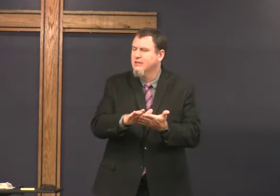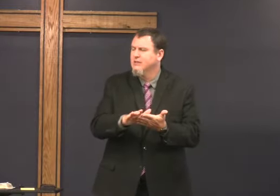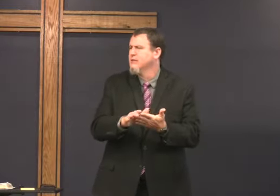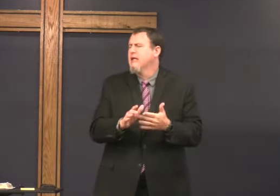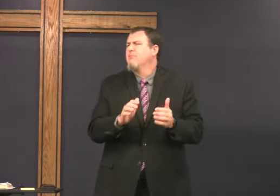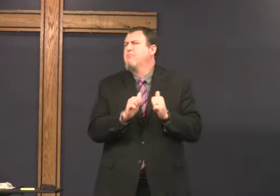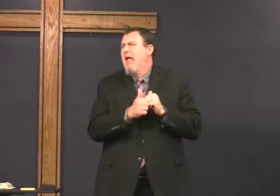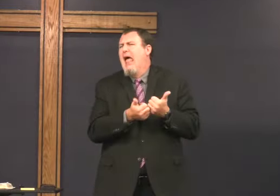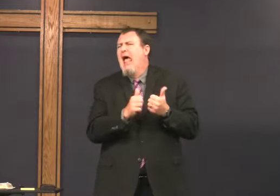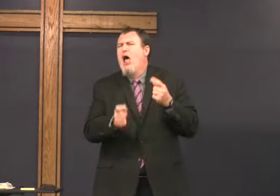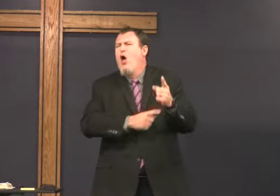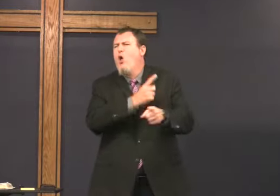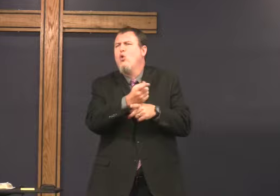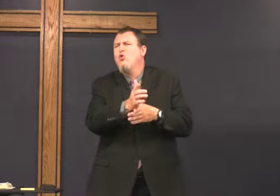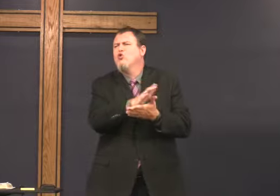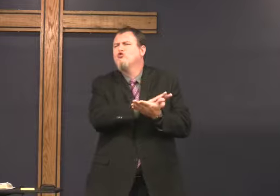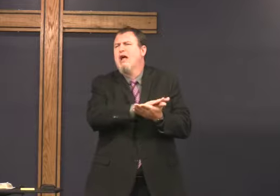we need to have righteous actions.